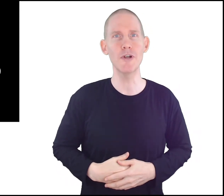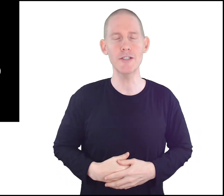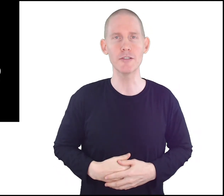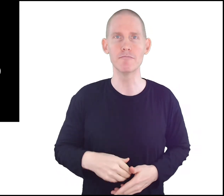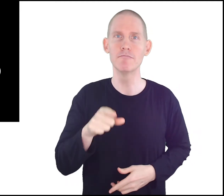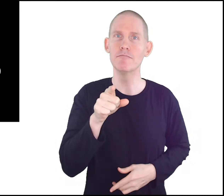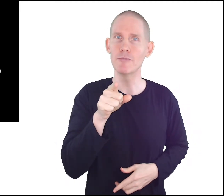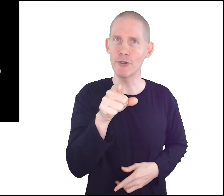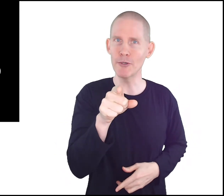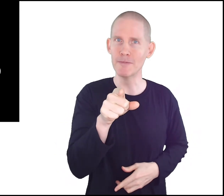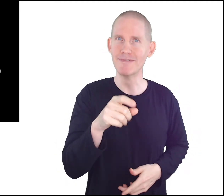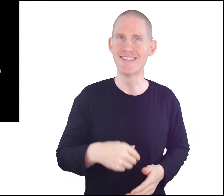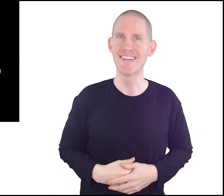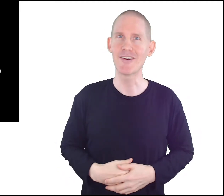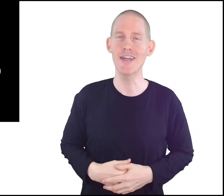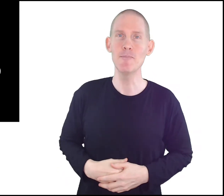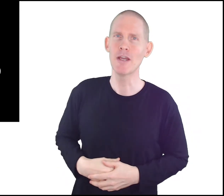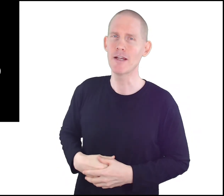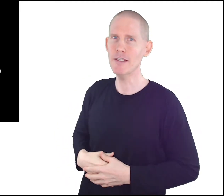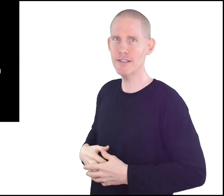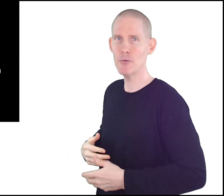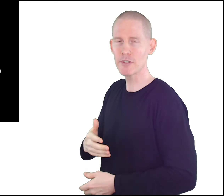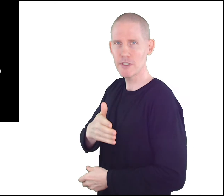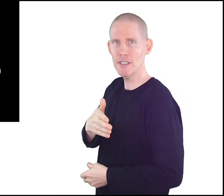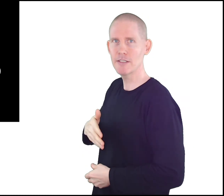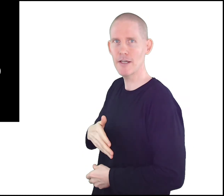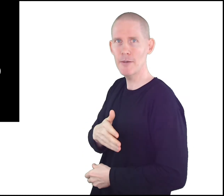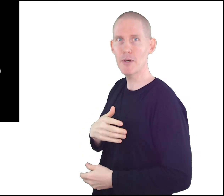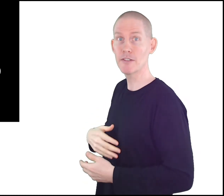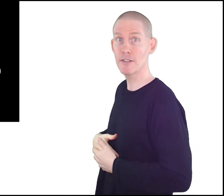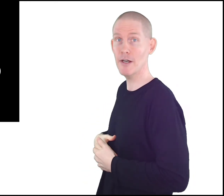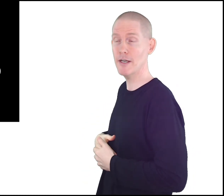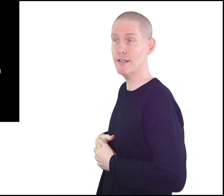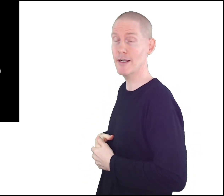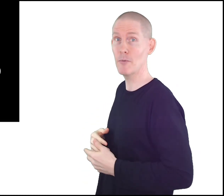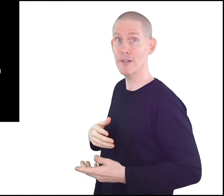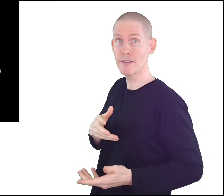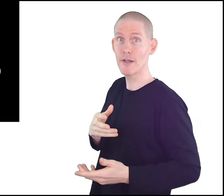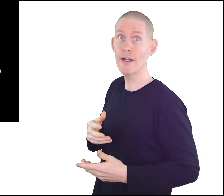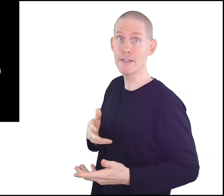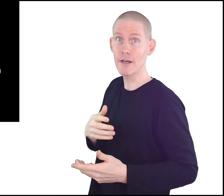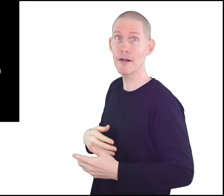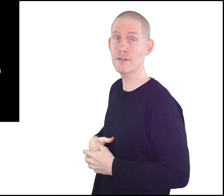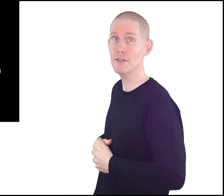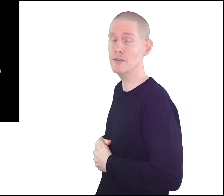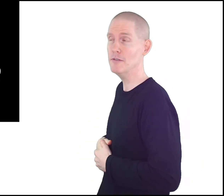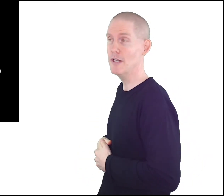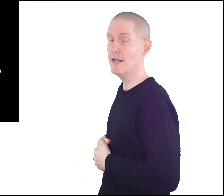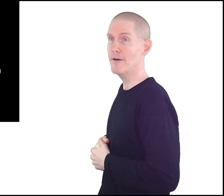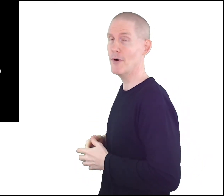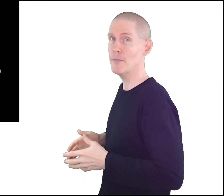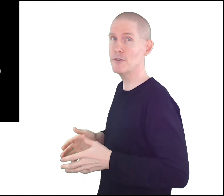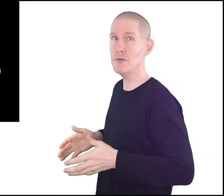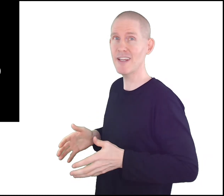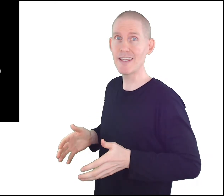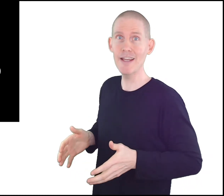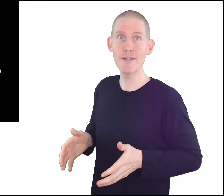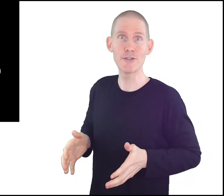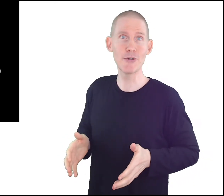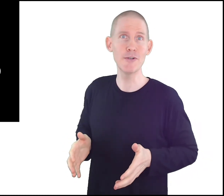direction. You. Okay, now let's say we're seated side by side and I want to sign and talk to you. Well, I'm going to do what I can to turn and